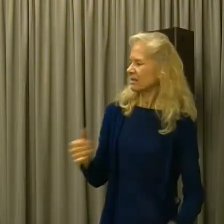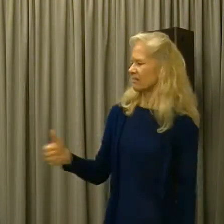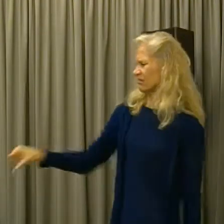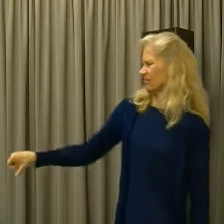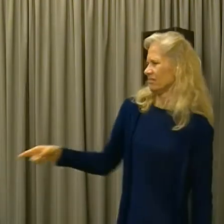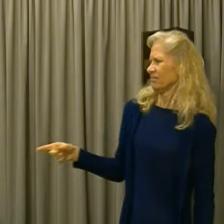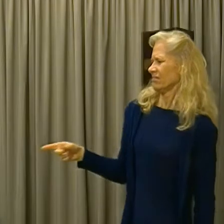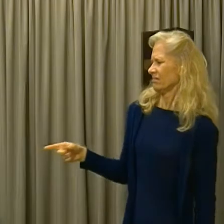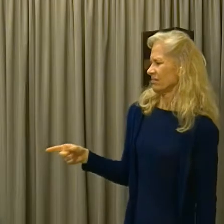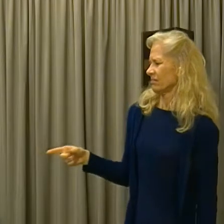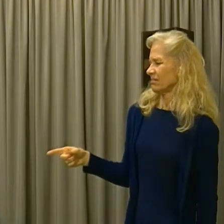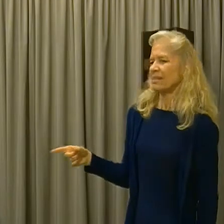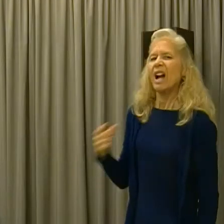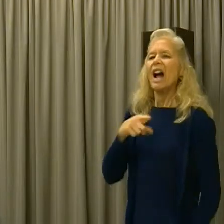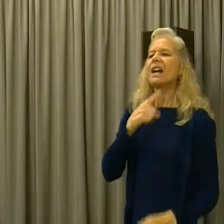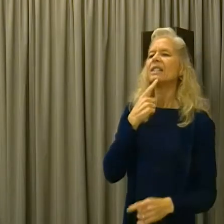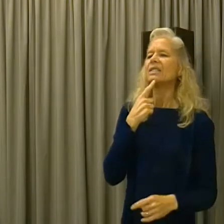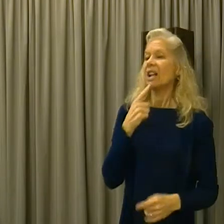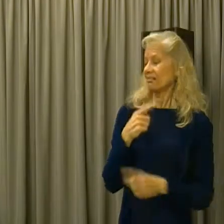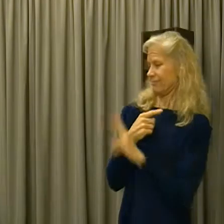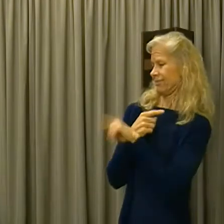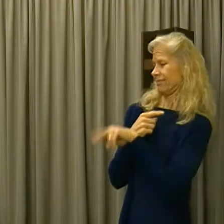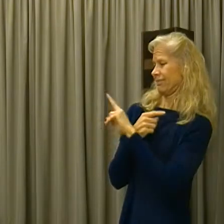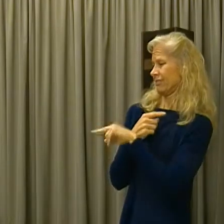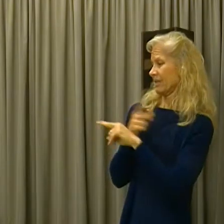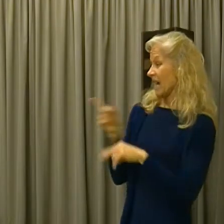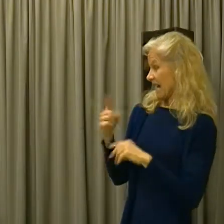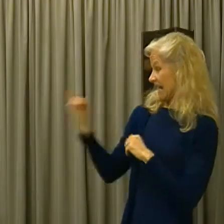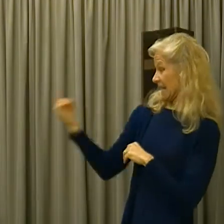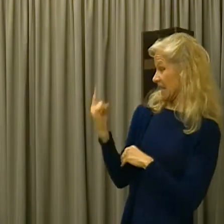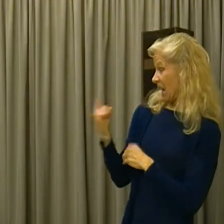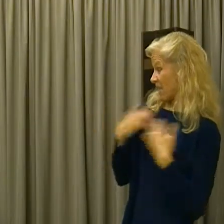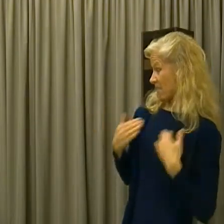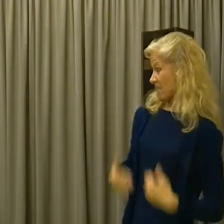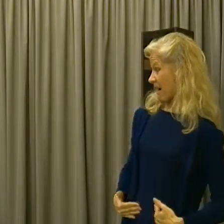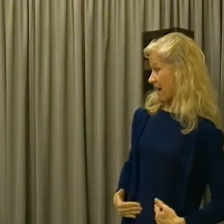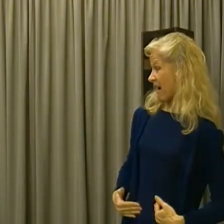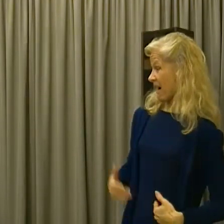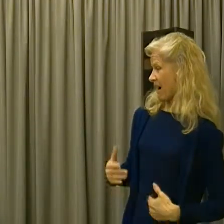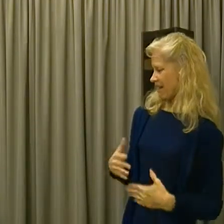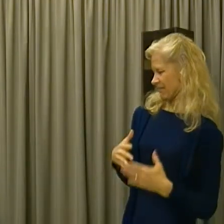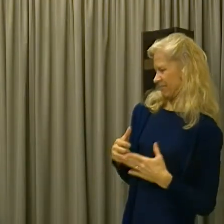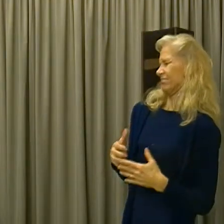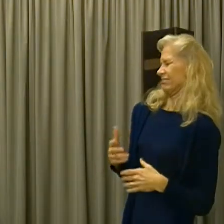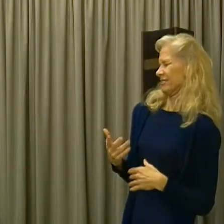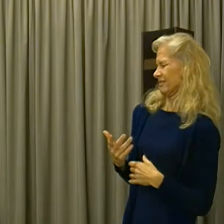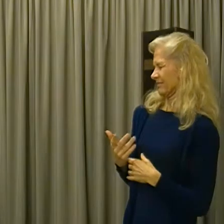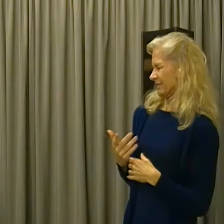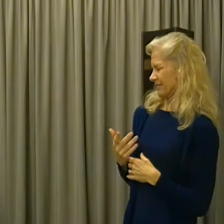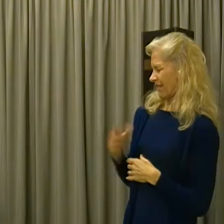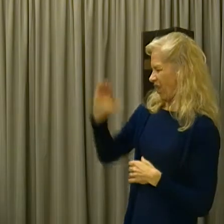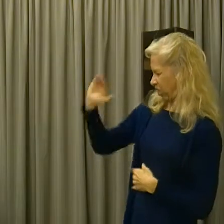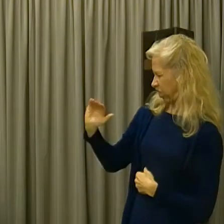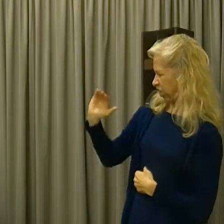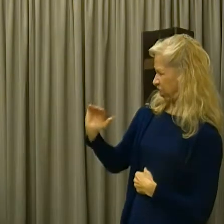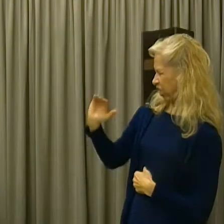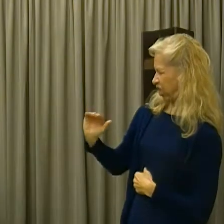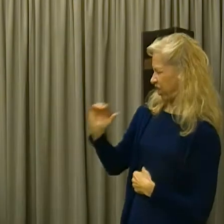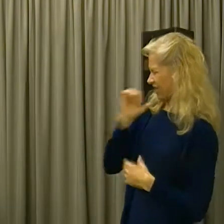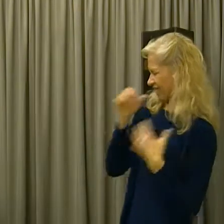his bodily presence is weak, but his letters are strong. Well, when he comes, he's not going